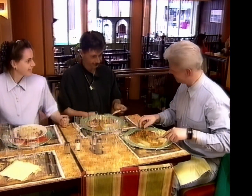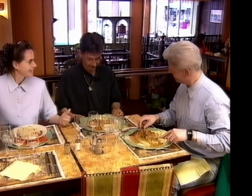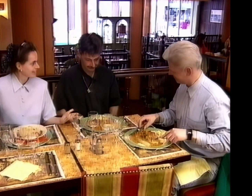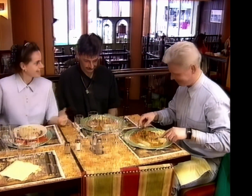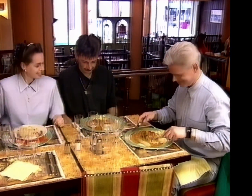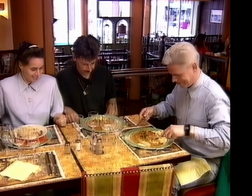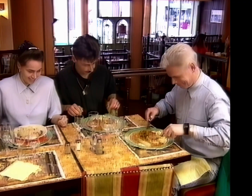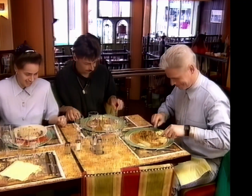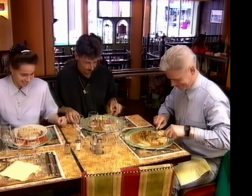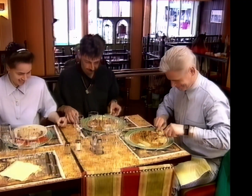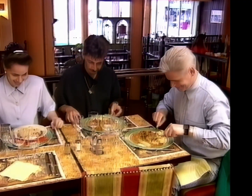manners. Wonderful, thank you.